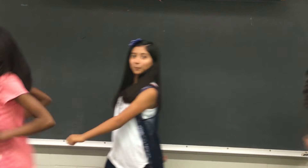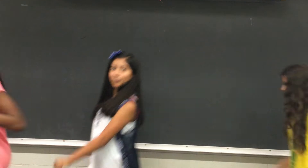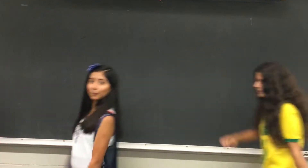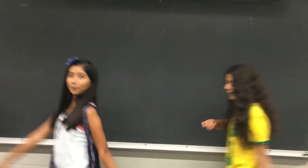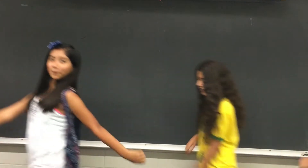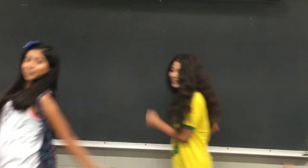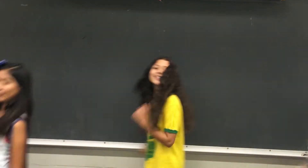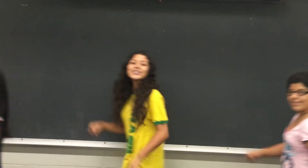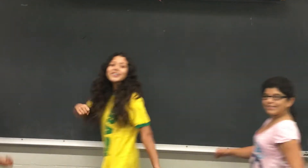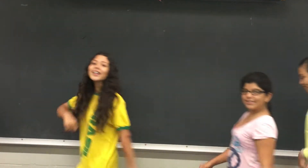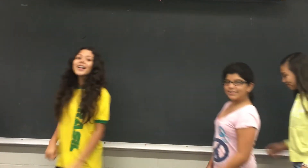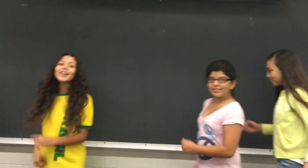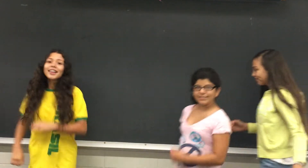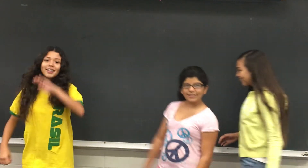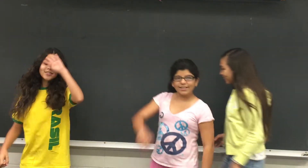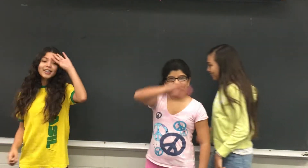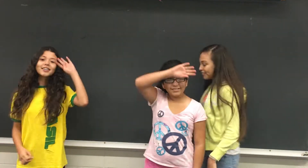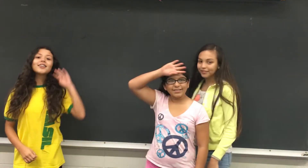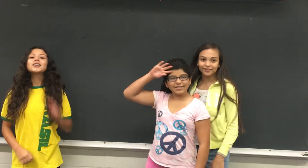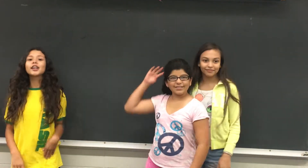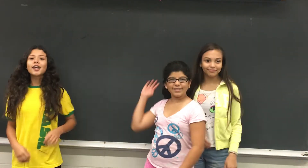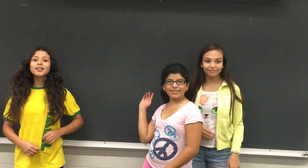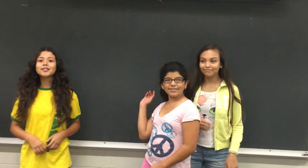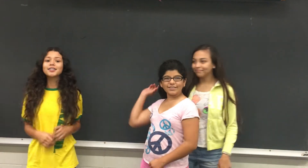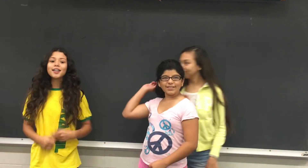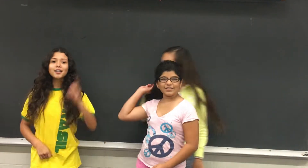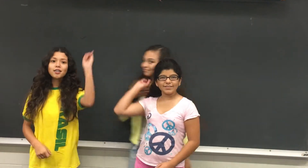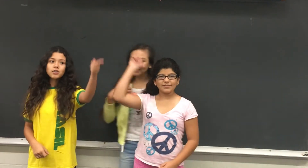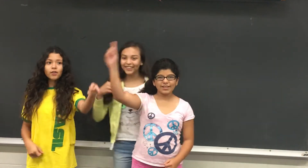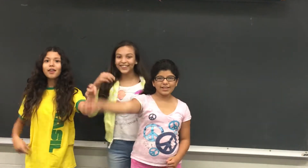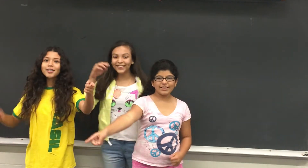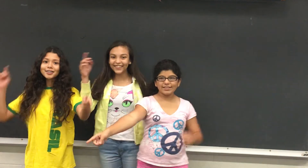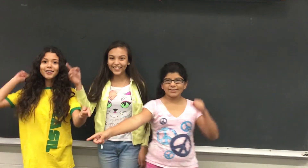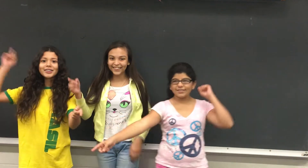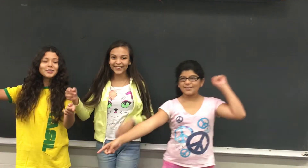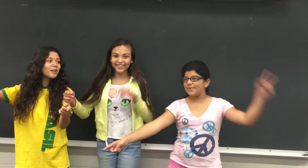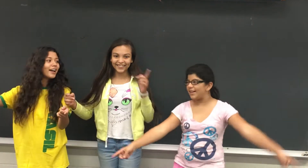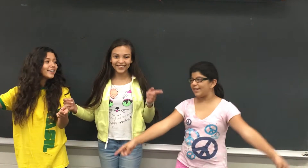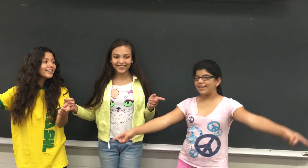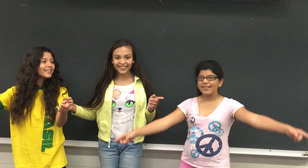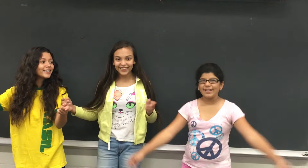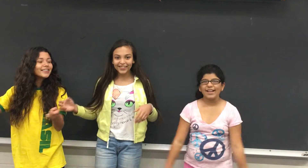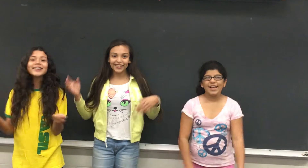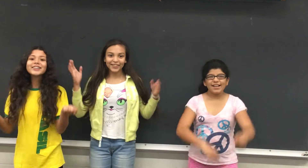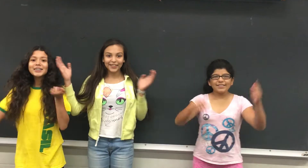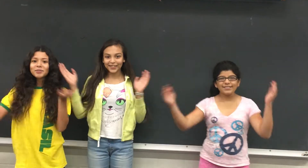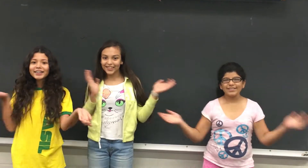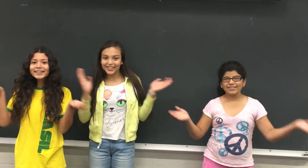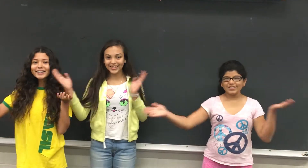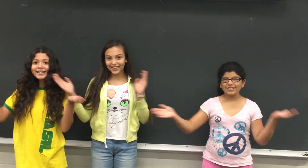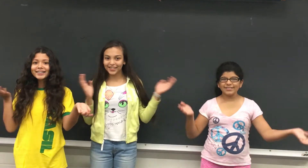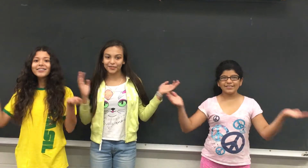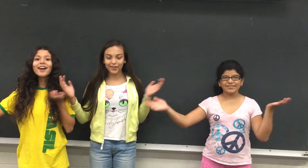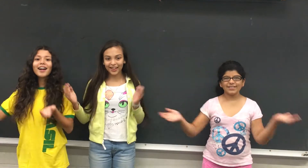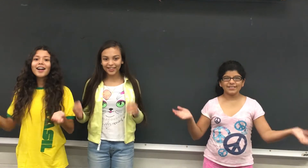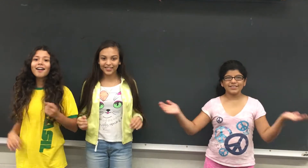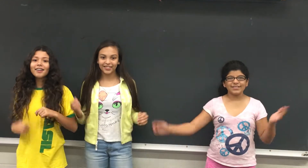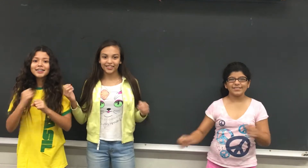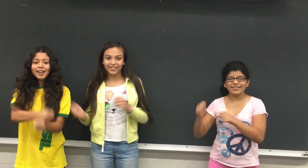our likely regions. Yeah, once harsh locations like Las Vegas or Dubai. Those places once were